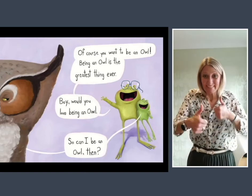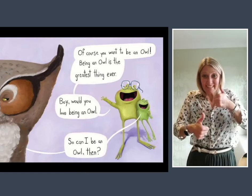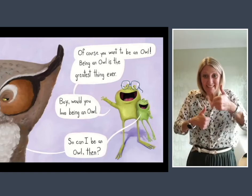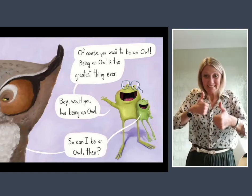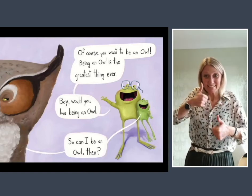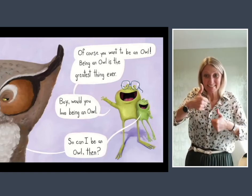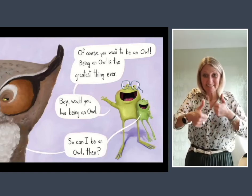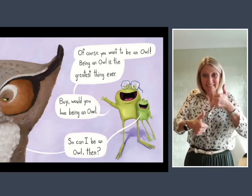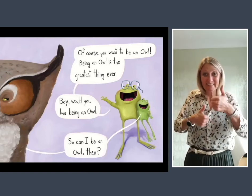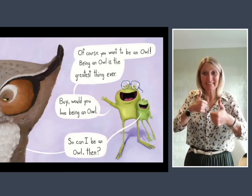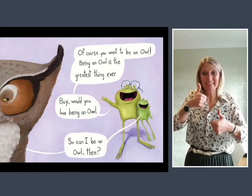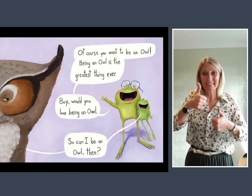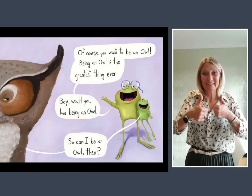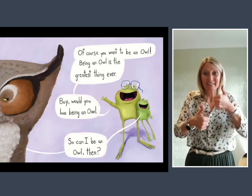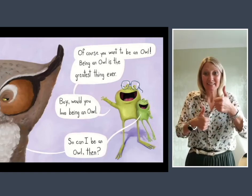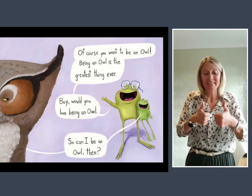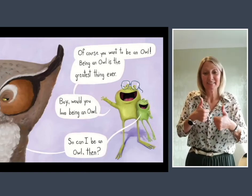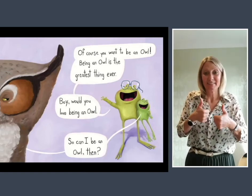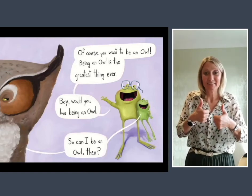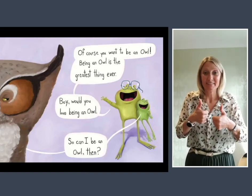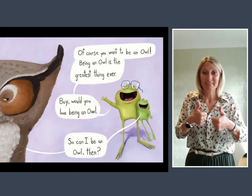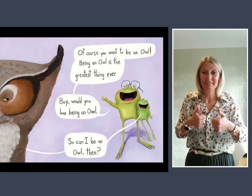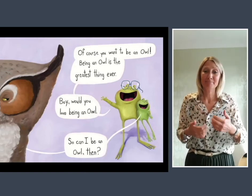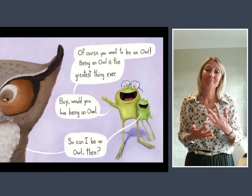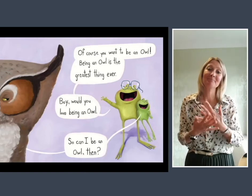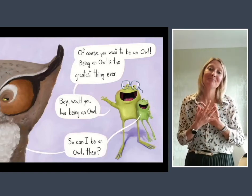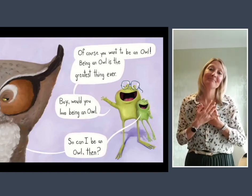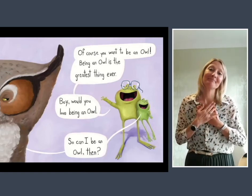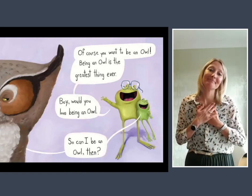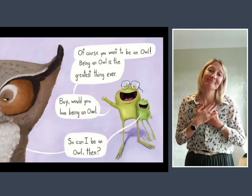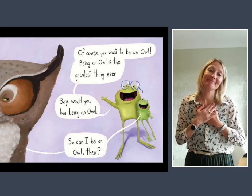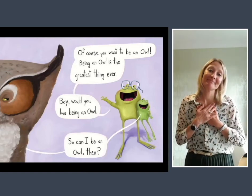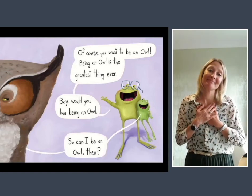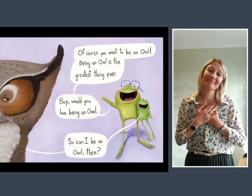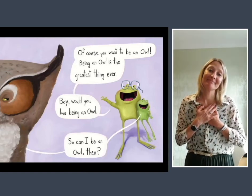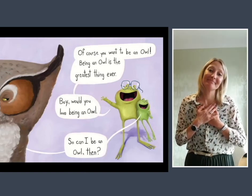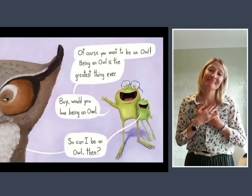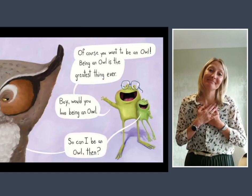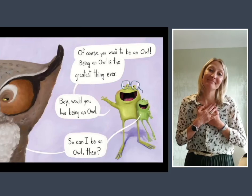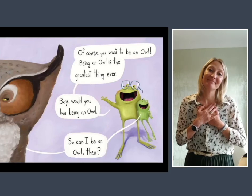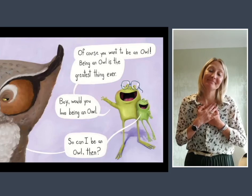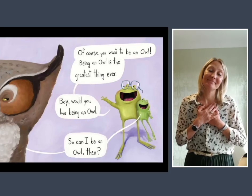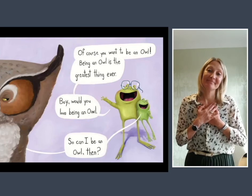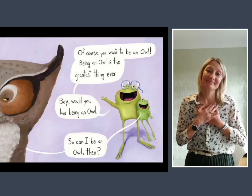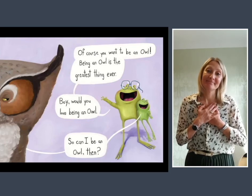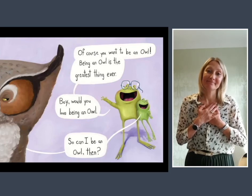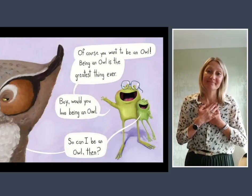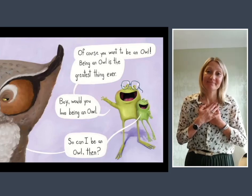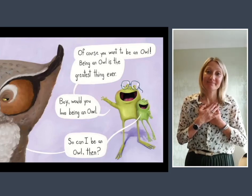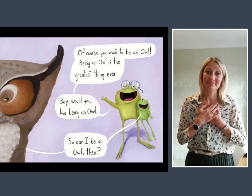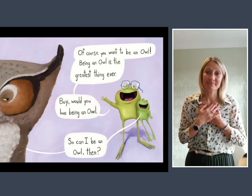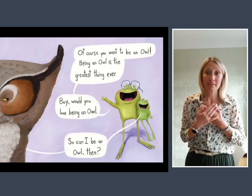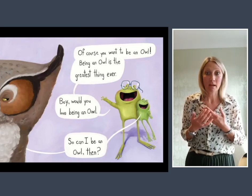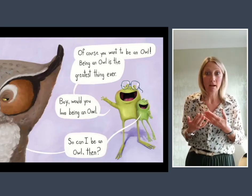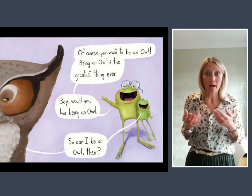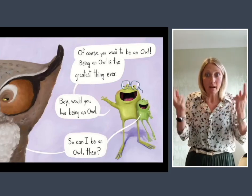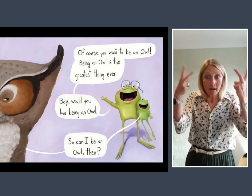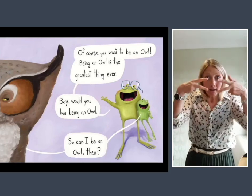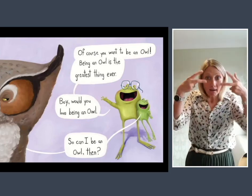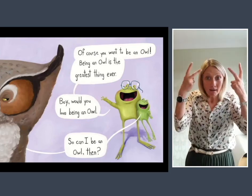thing ever. Boy, would you love being an owl. So can I be an